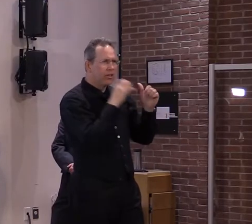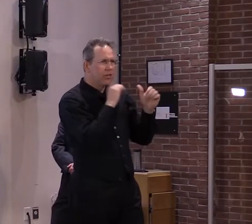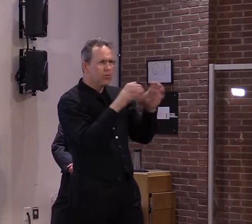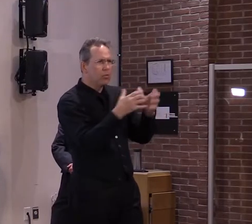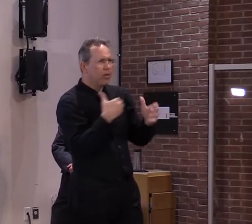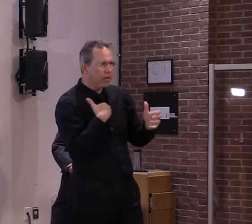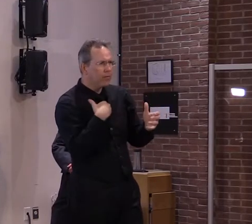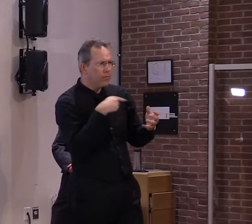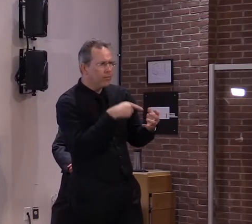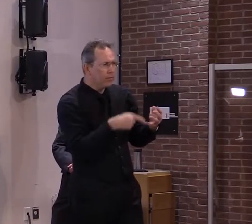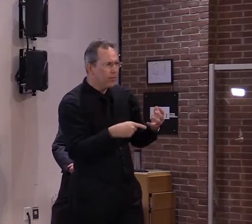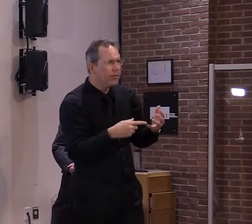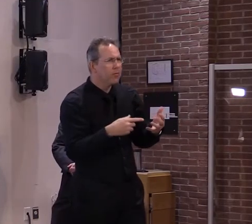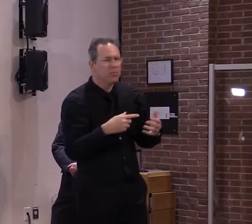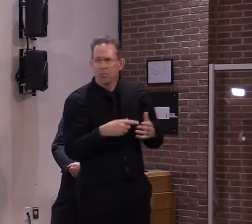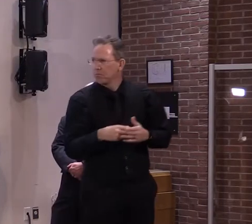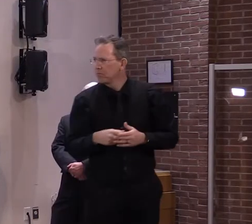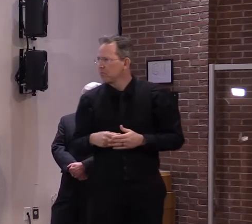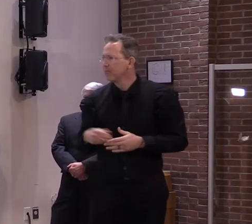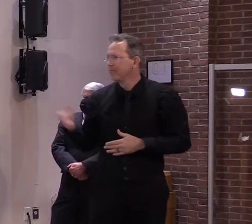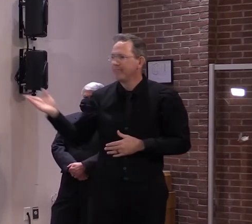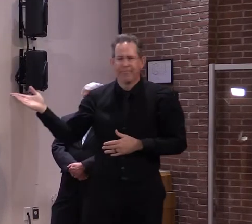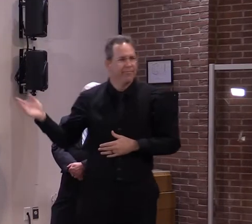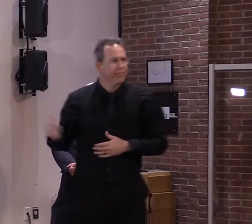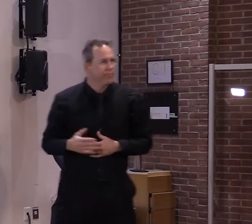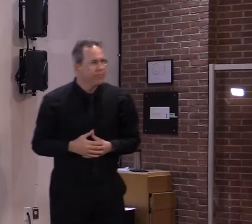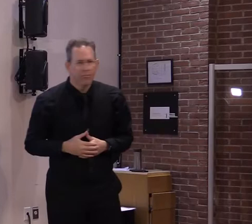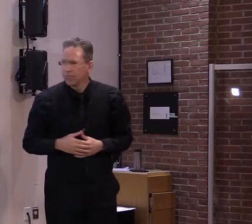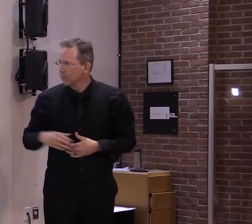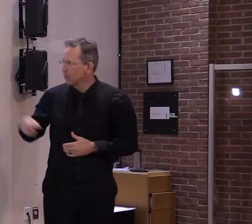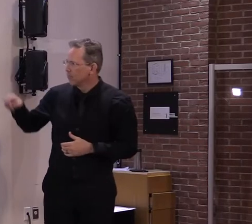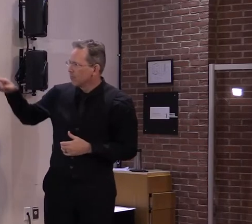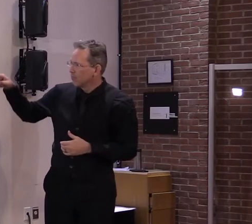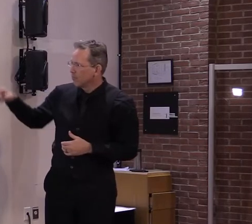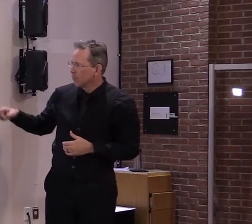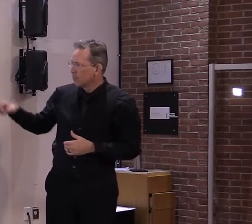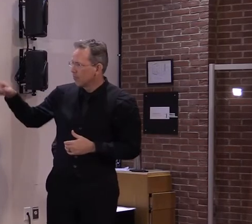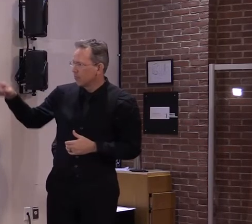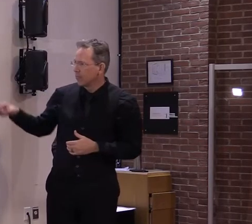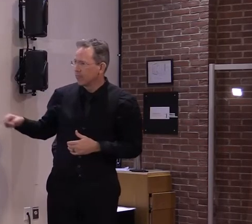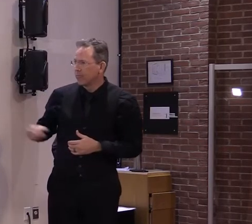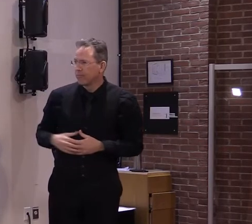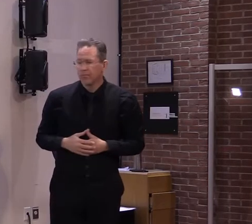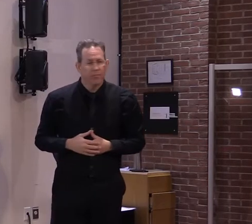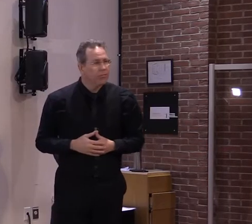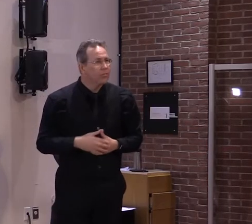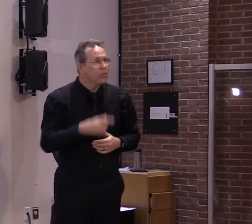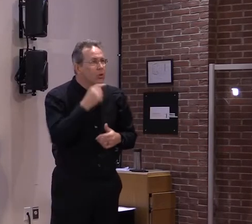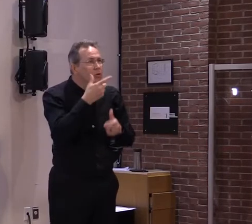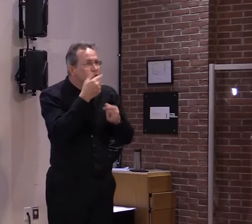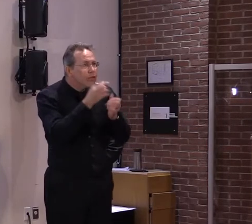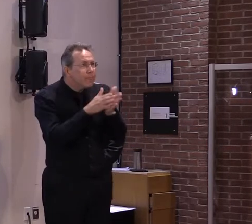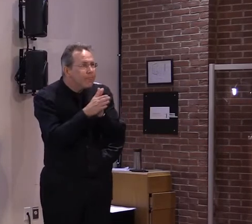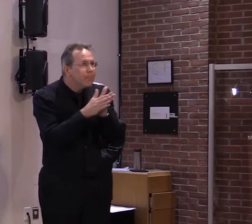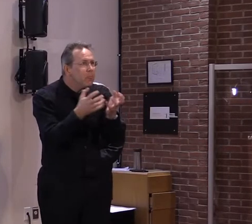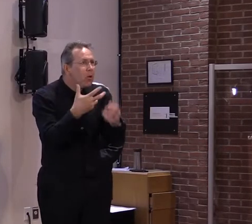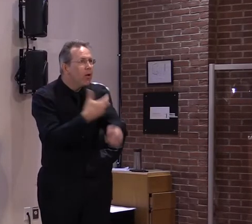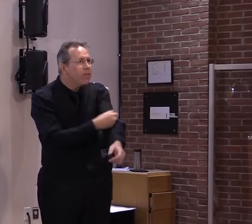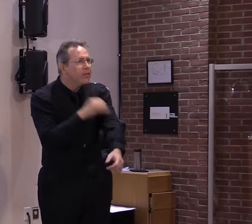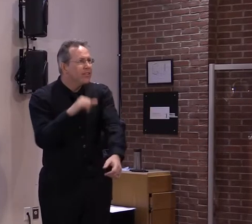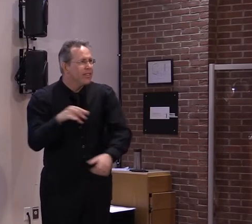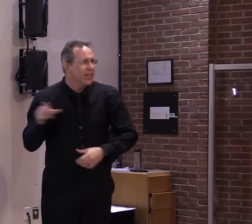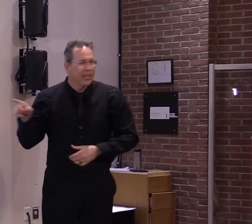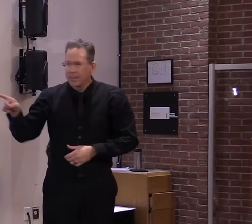yet vaccinated, and certainly by mid-March, that skewed younger. So we do expect, you know, a good uptake across